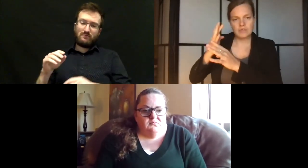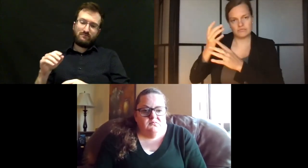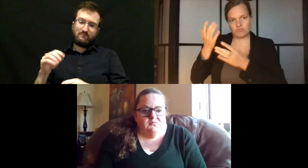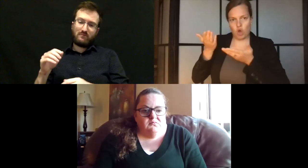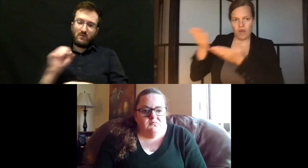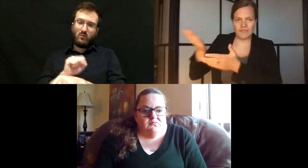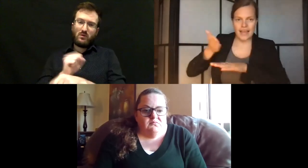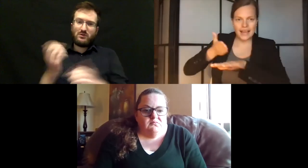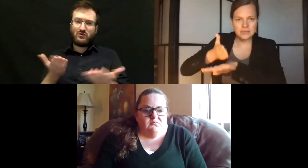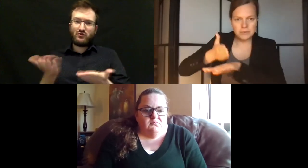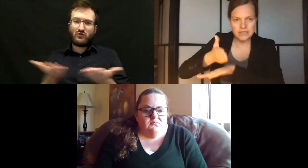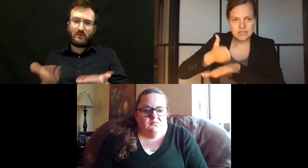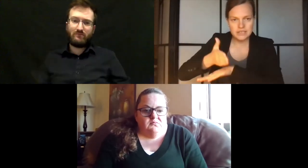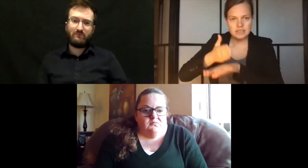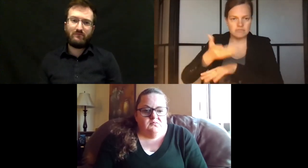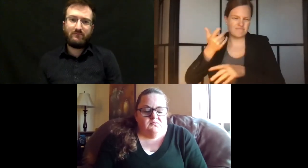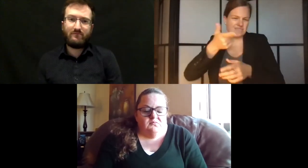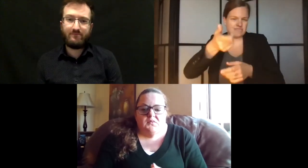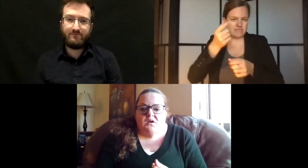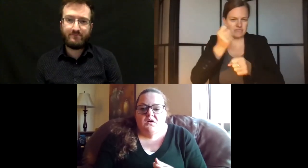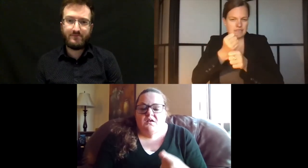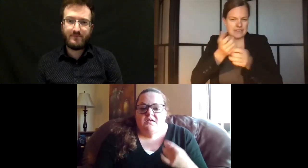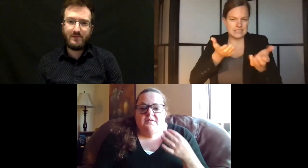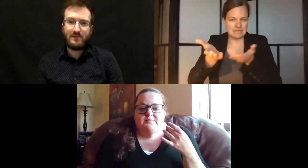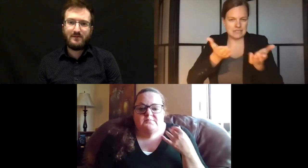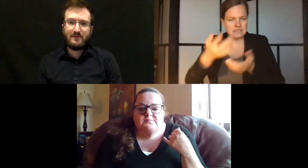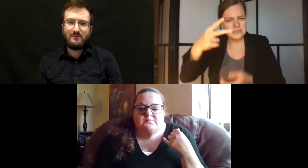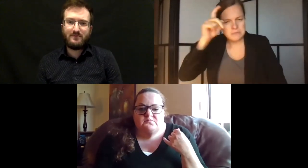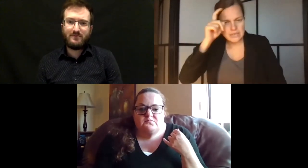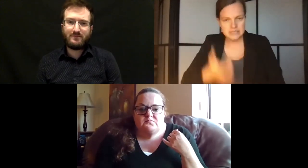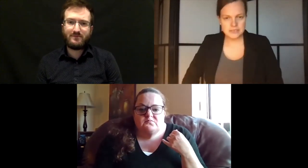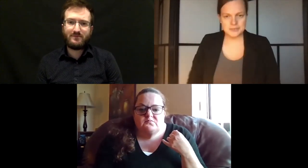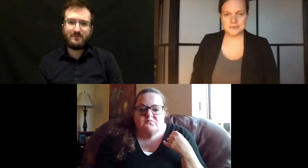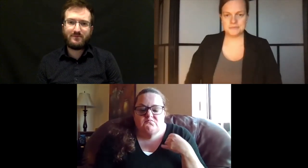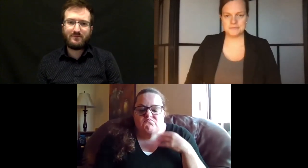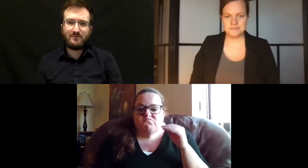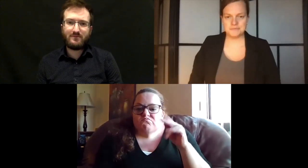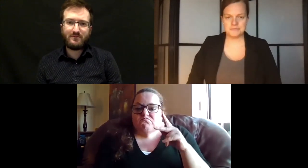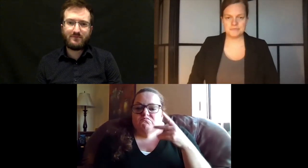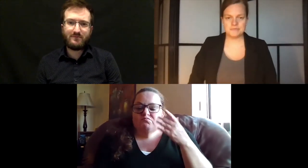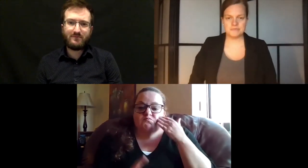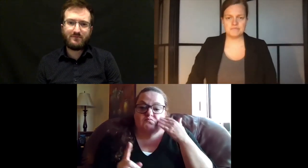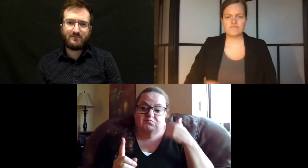with your clients providing employment services to your clients?